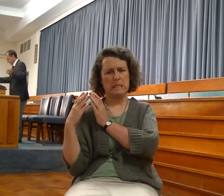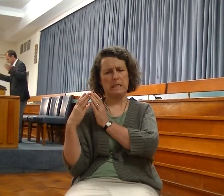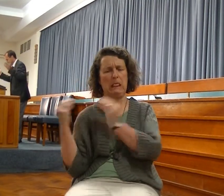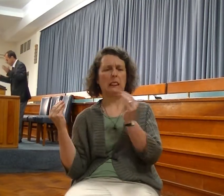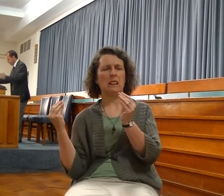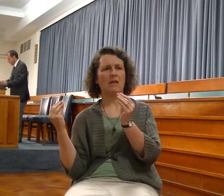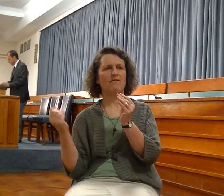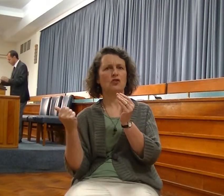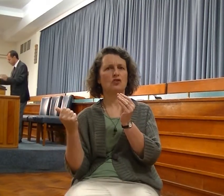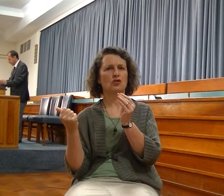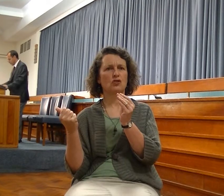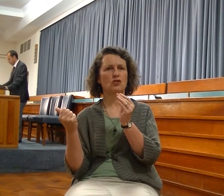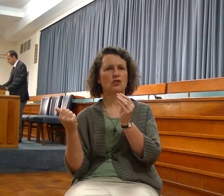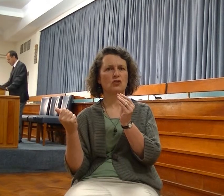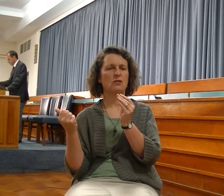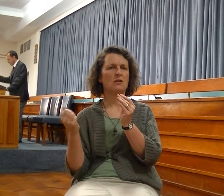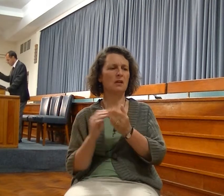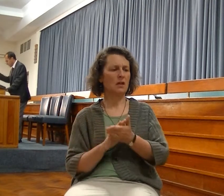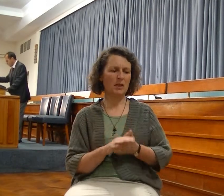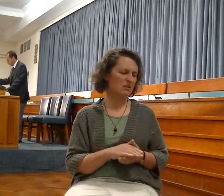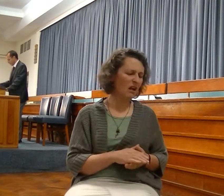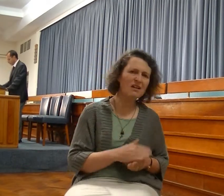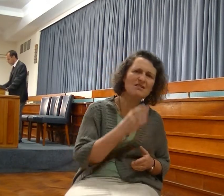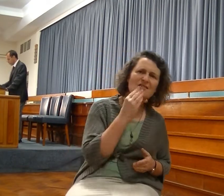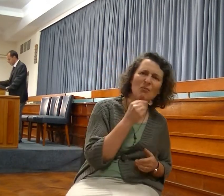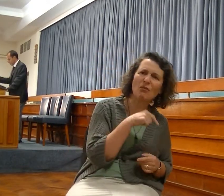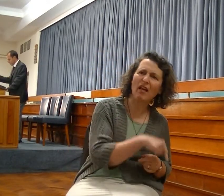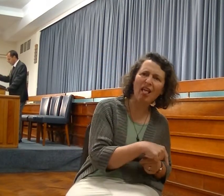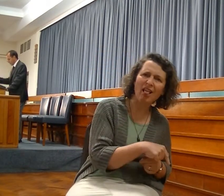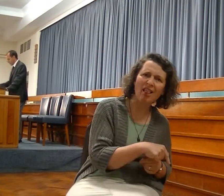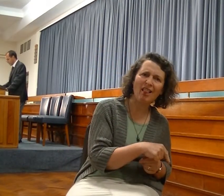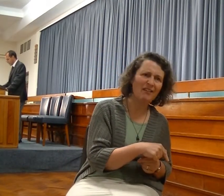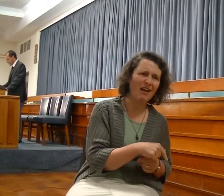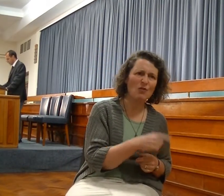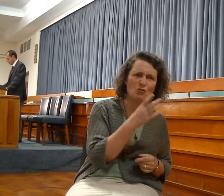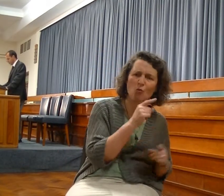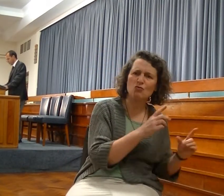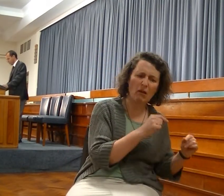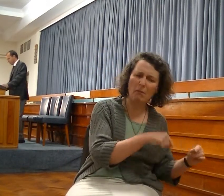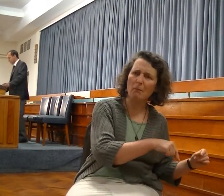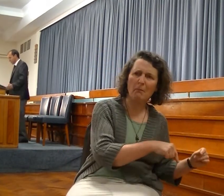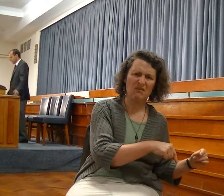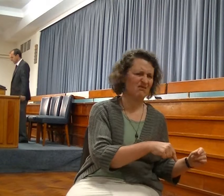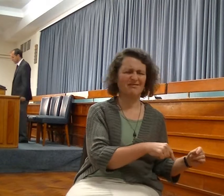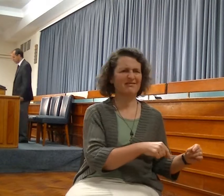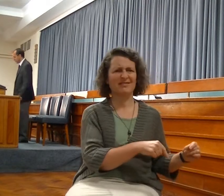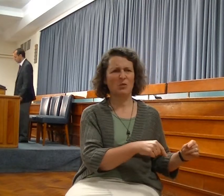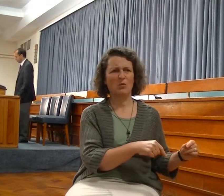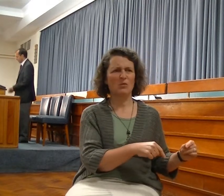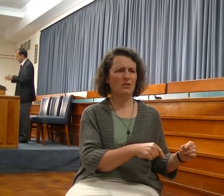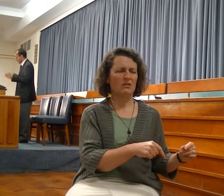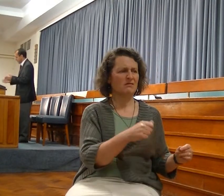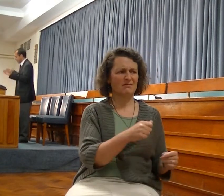So it's done. That's an invention. Purgatory, the sleeping of the soul, is an invention of the Catholic Church.